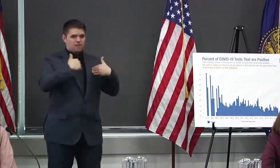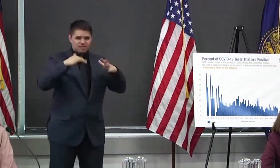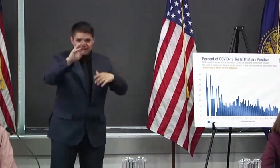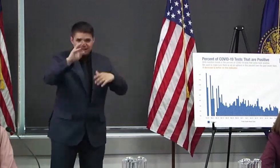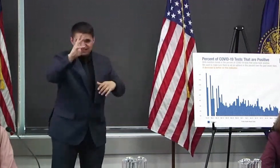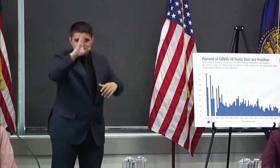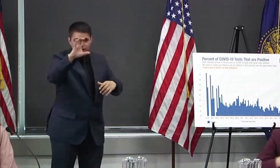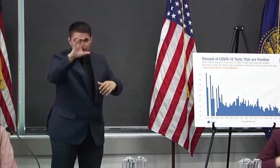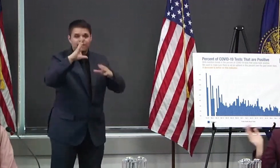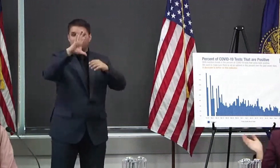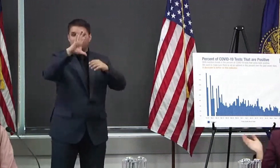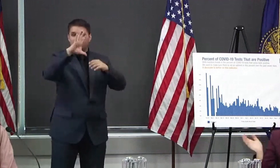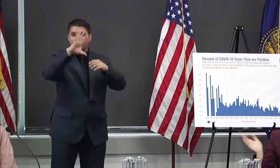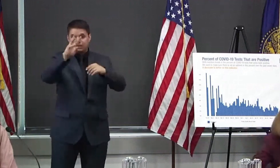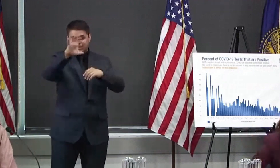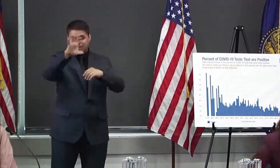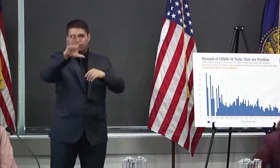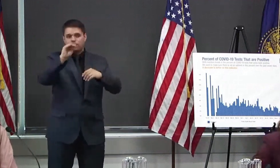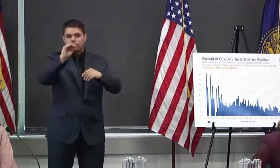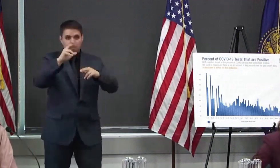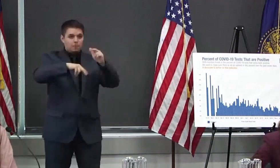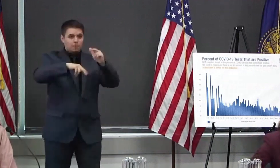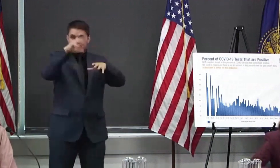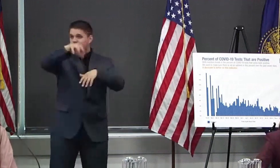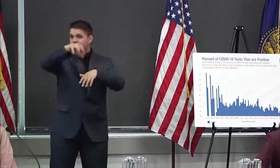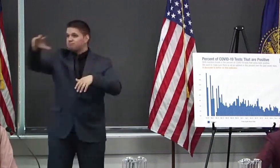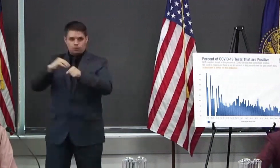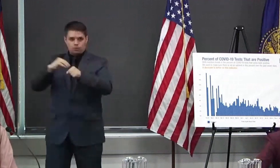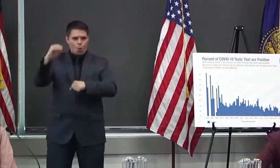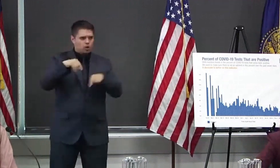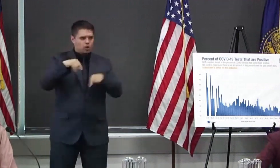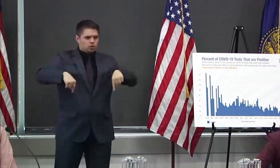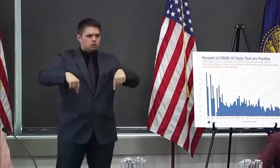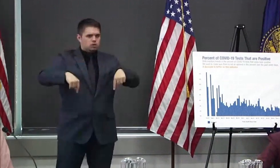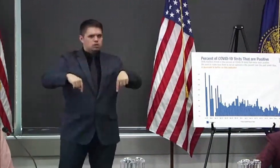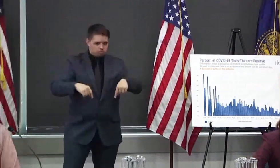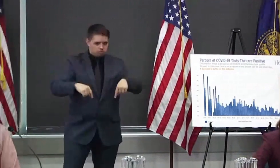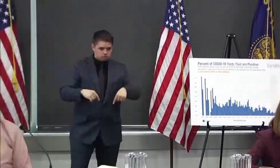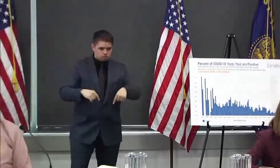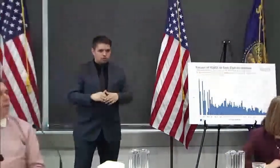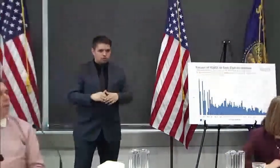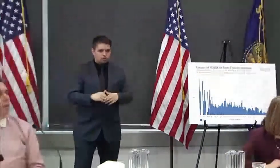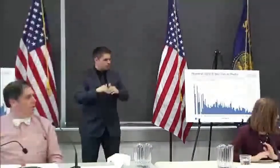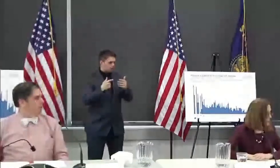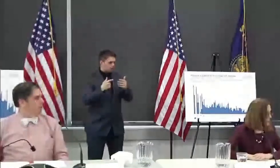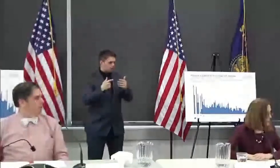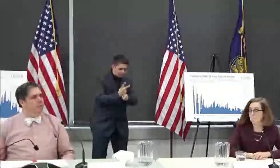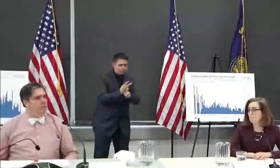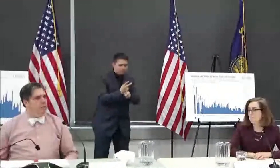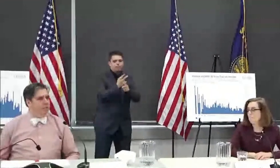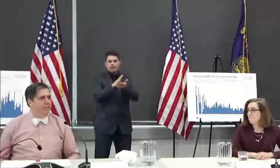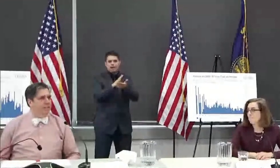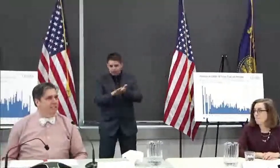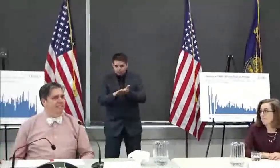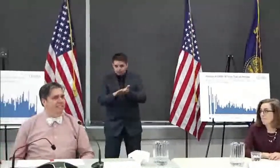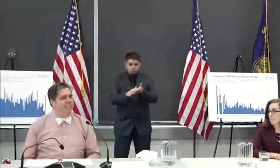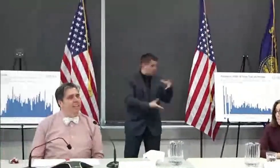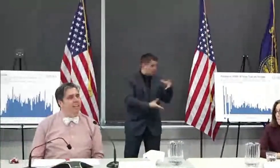Oregon. Dr. Sidelinger, Director Allen, would you like to add anything? to either, any of that.